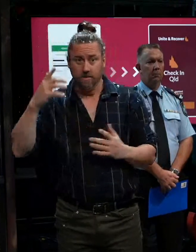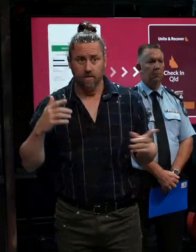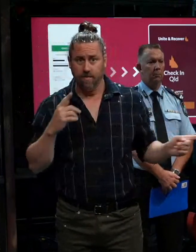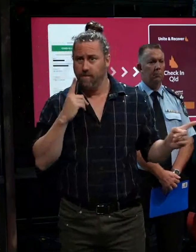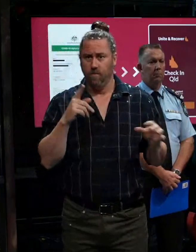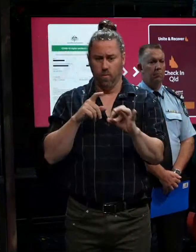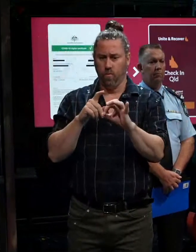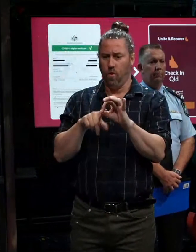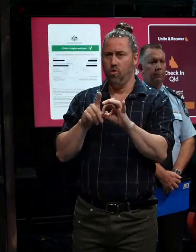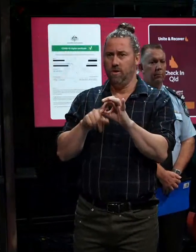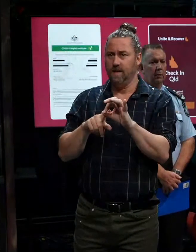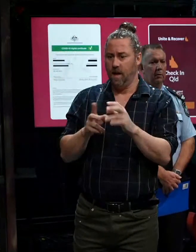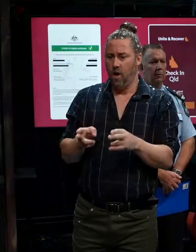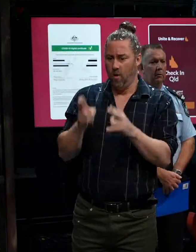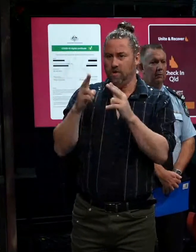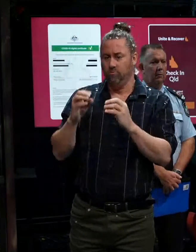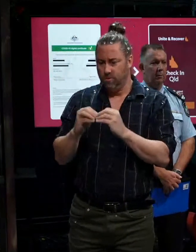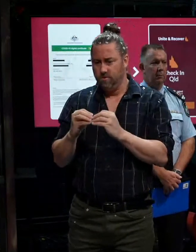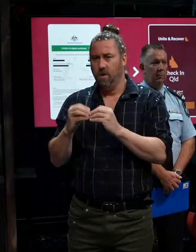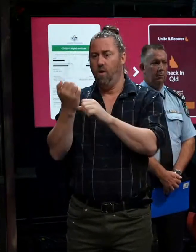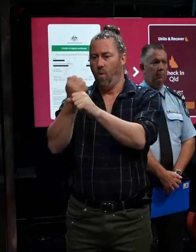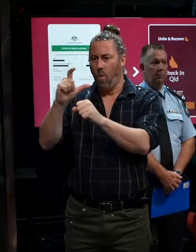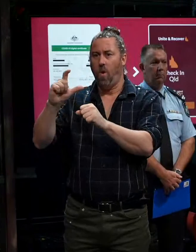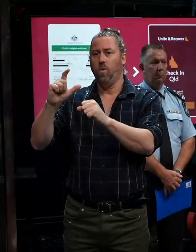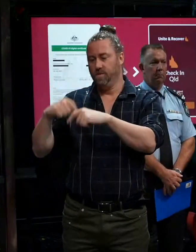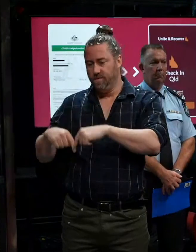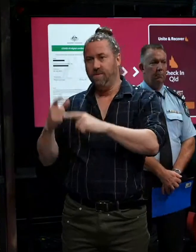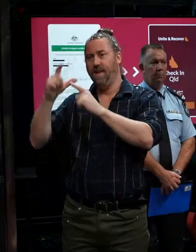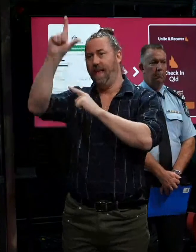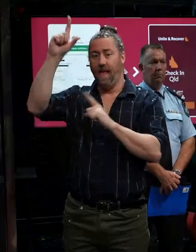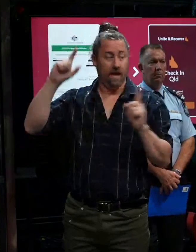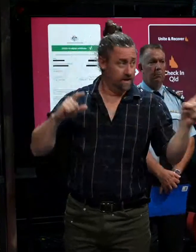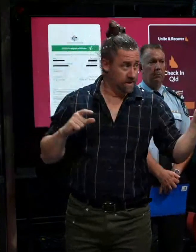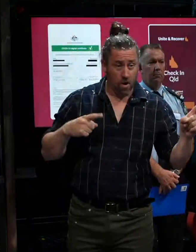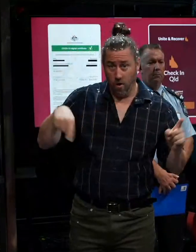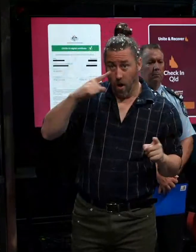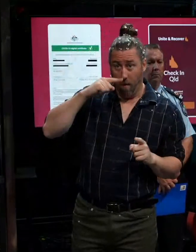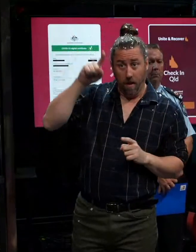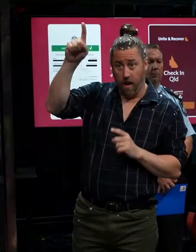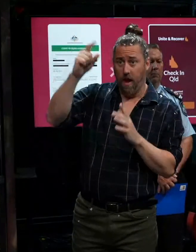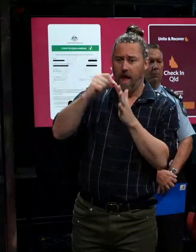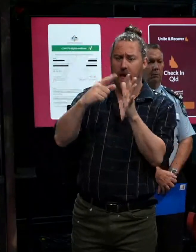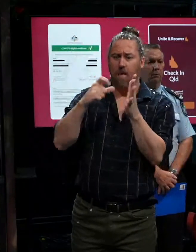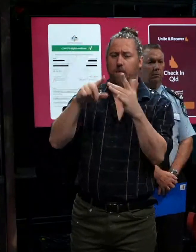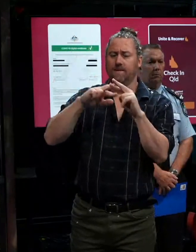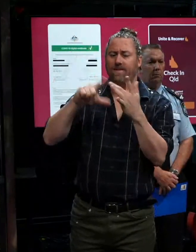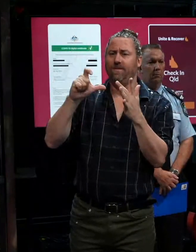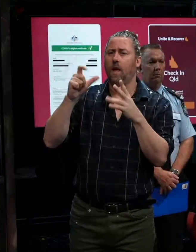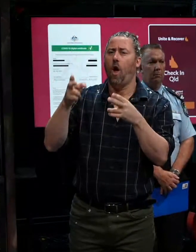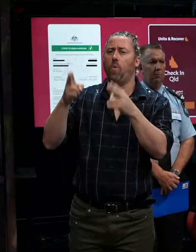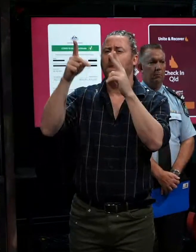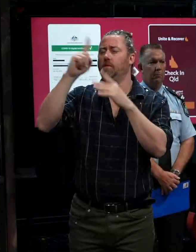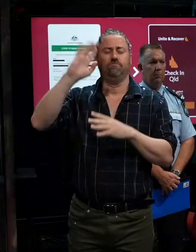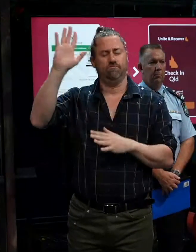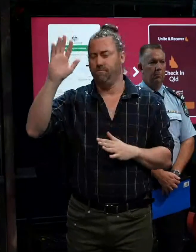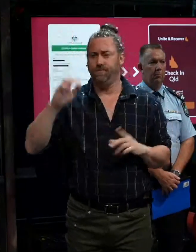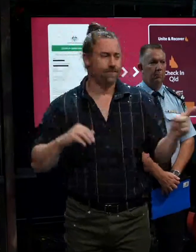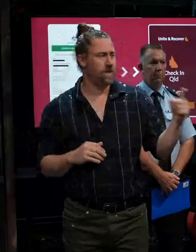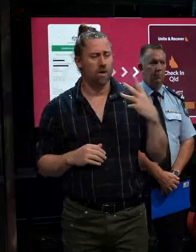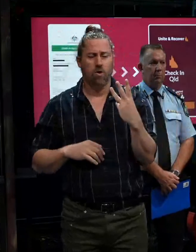quarantine hotels are Brisbane, Gold Coast and Cairns, so 3... Any in Cairns, though, at that No. specific hotel? Okay. And the 3